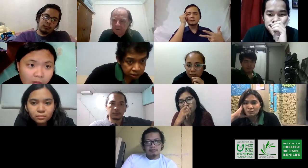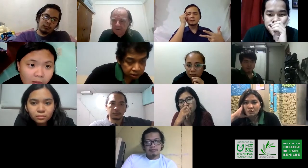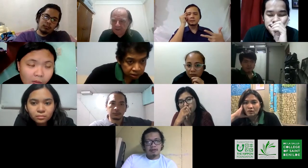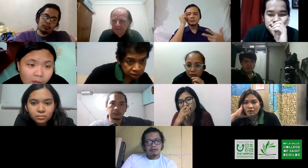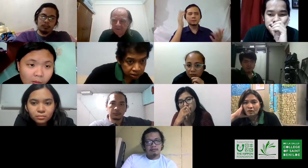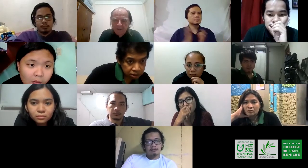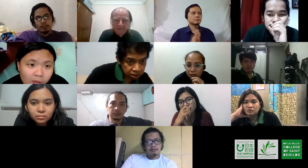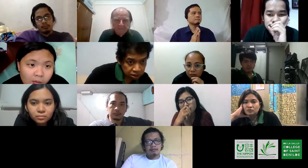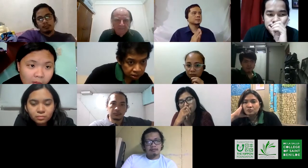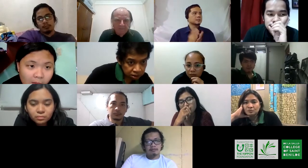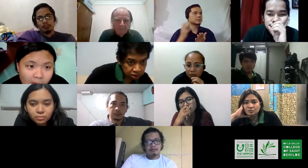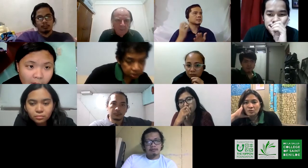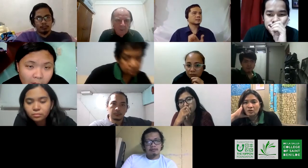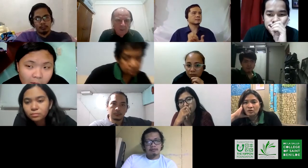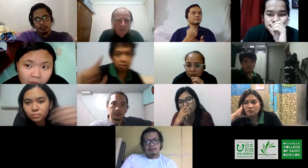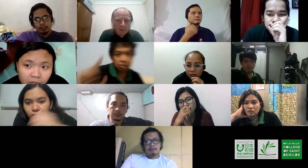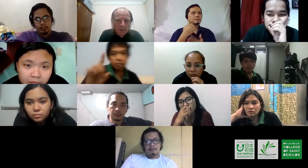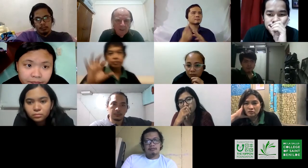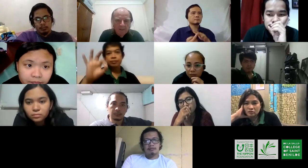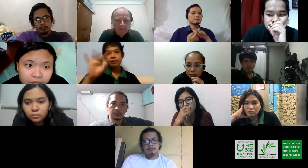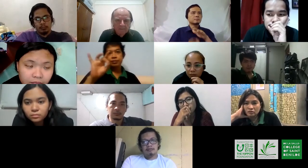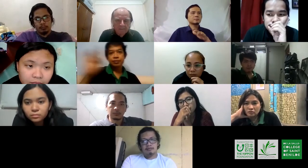Oh, well, I forgot.